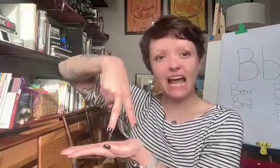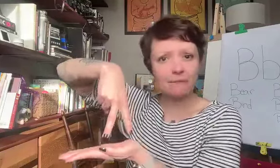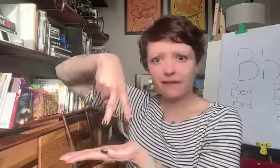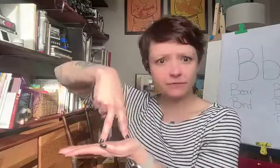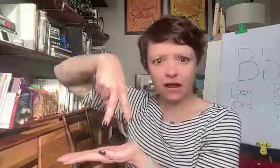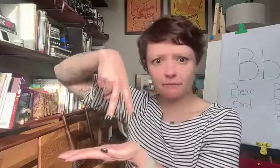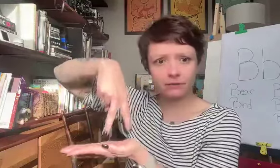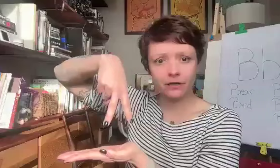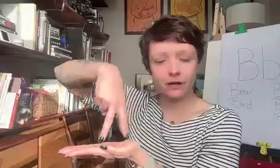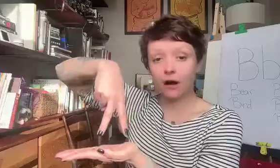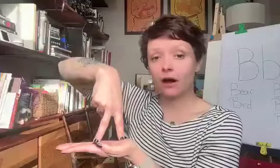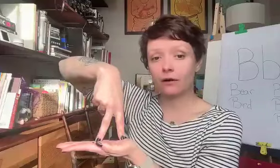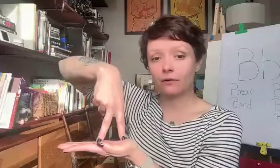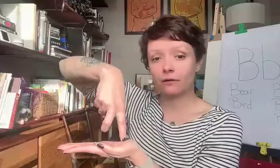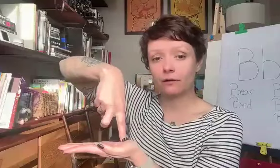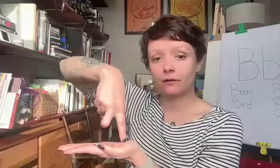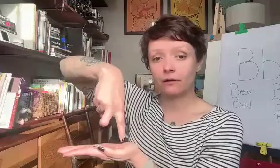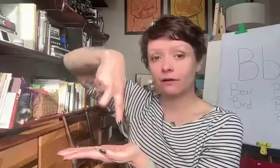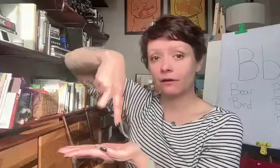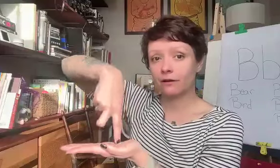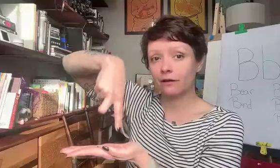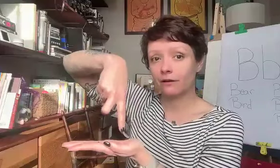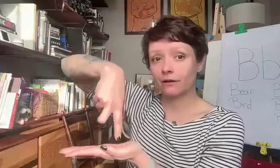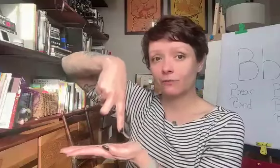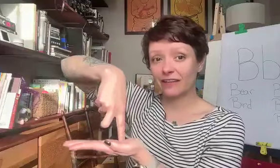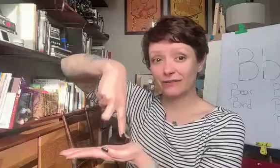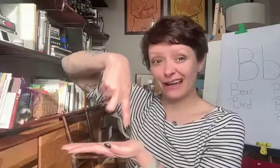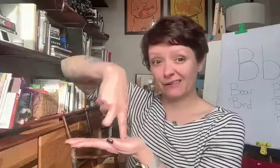Yeah, I'm having them jump. But oh, what are they doing now?